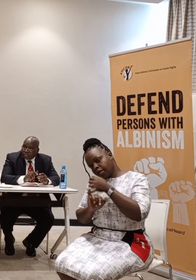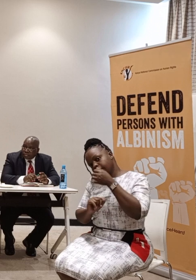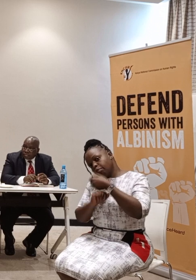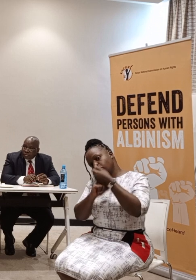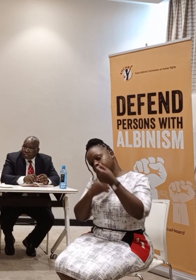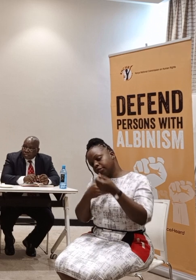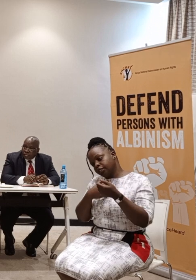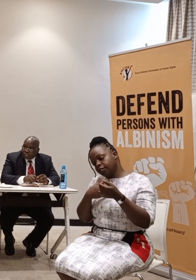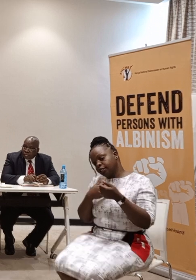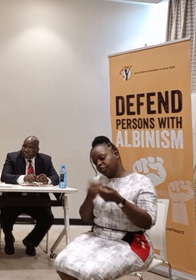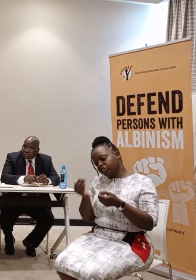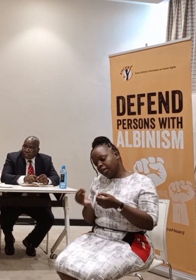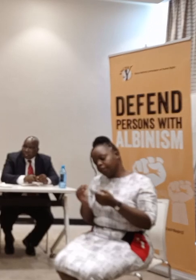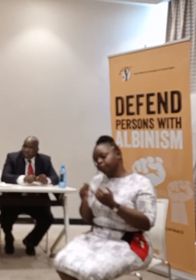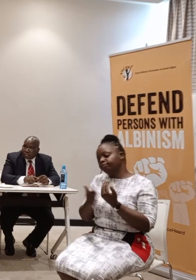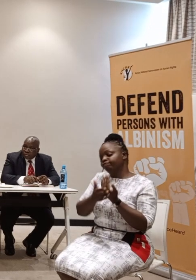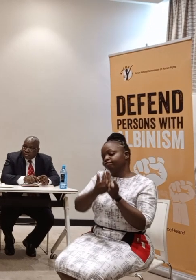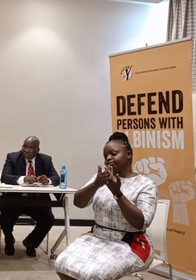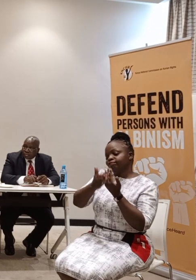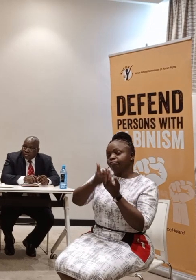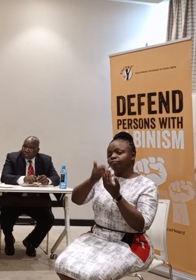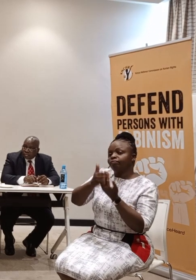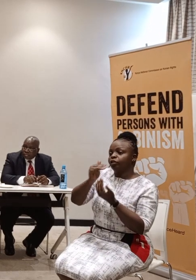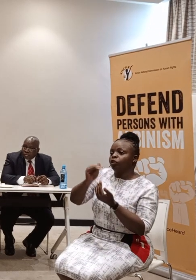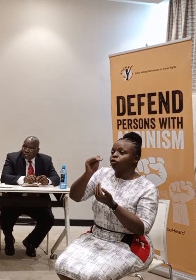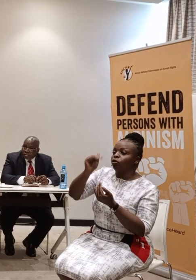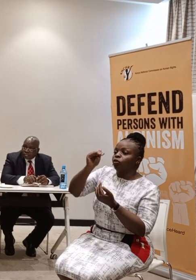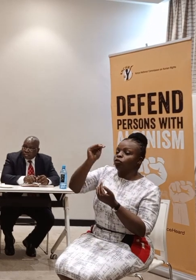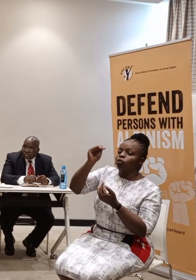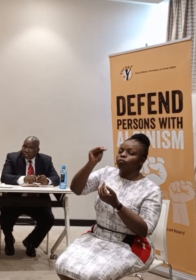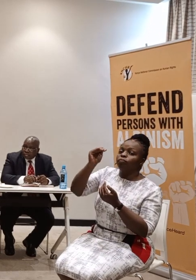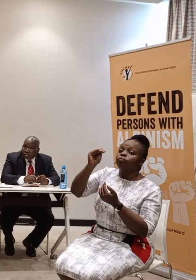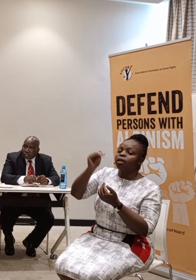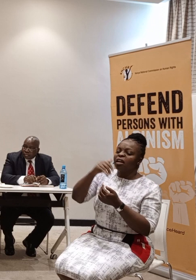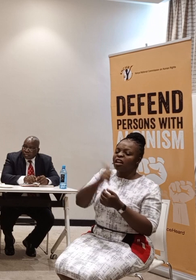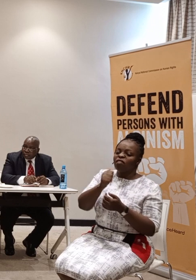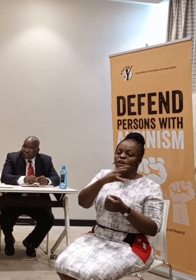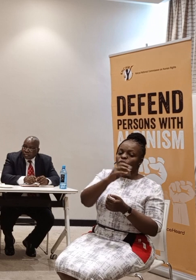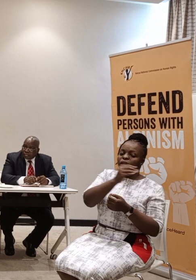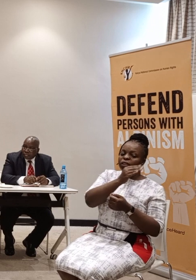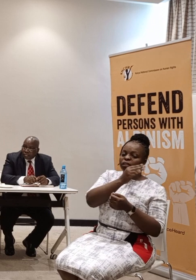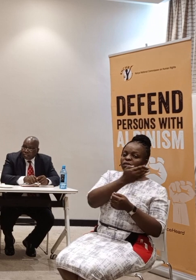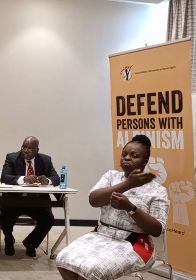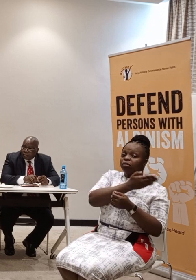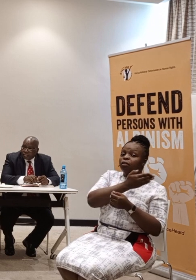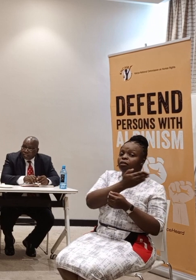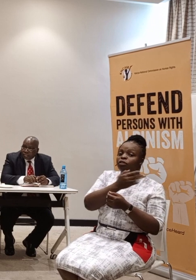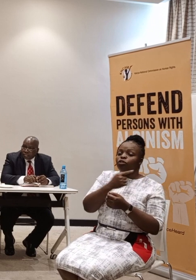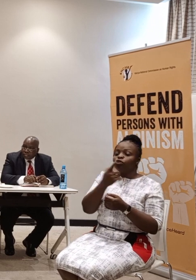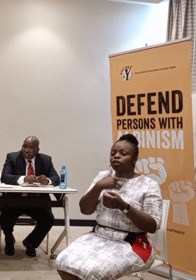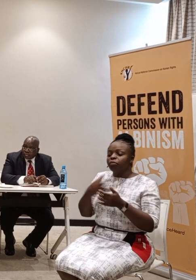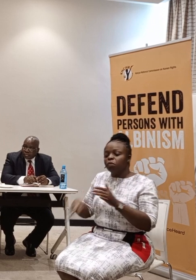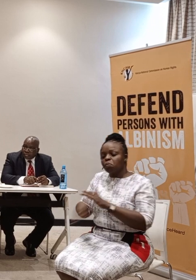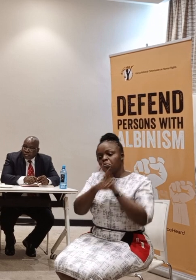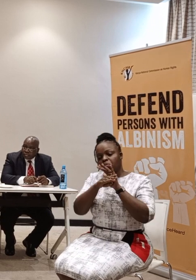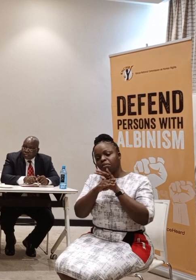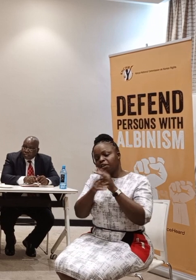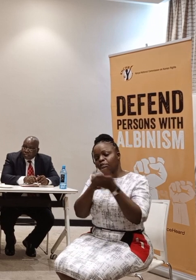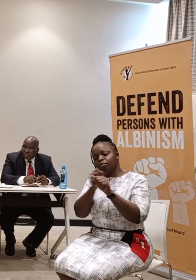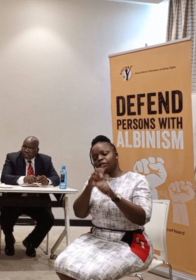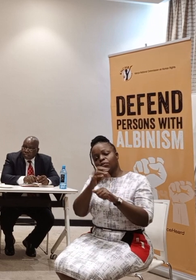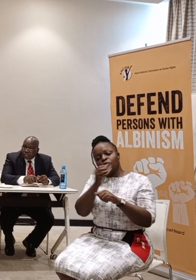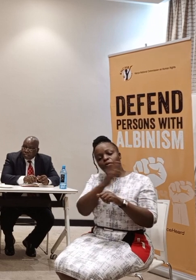Nikagrow na huyo mtoi. He has come for ataenda kwao because I was told nirudishe mali nimetoa, nitampeleka aje kuona,